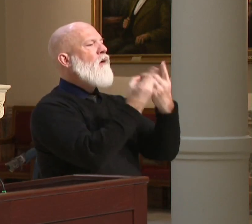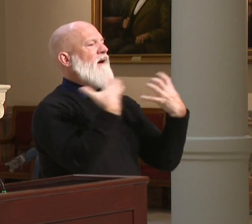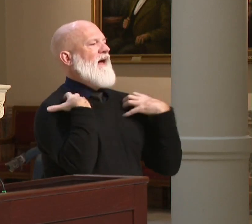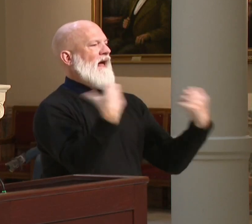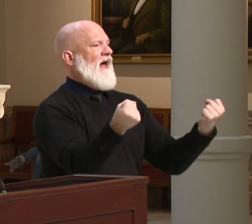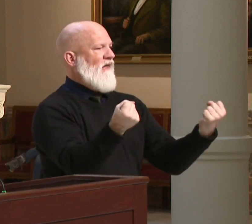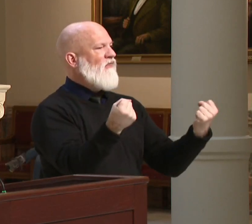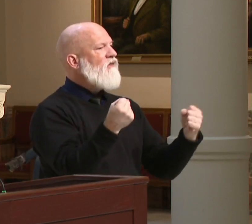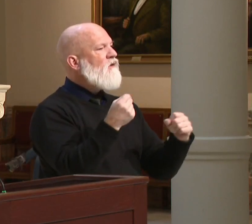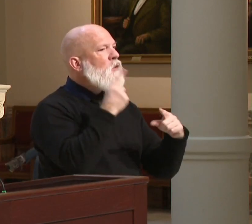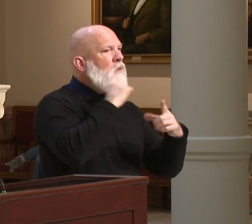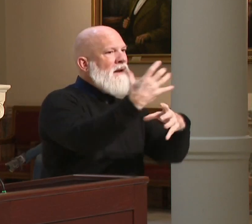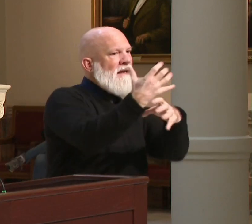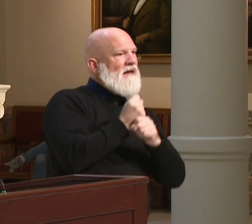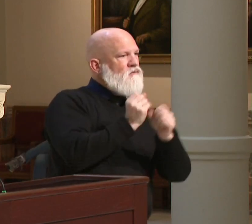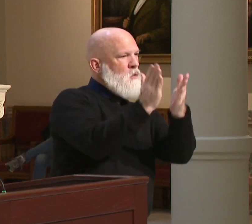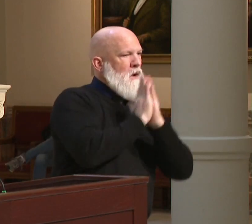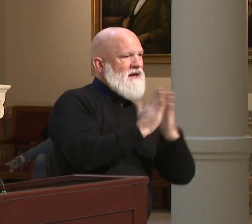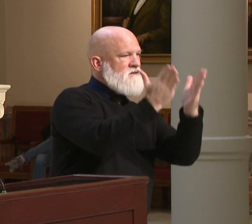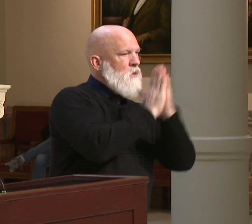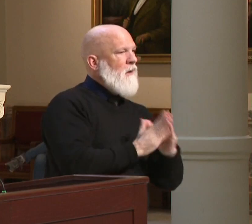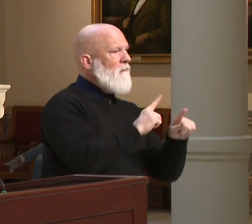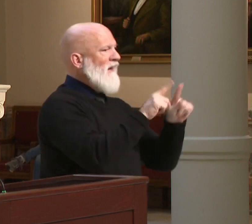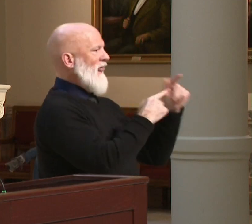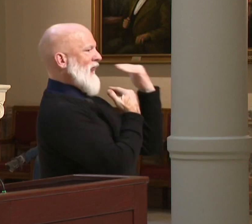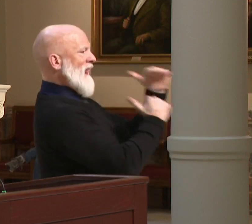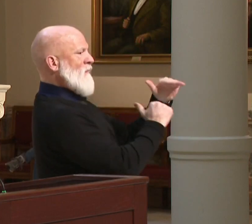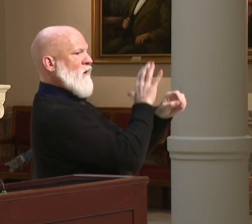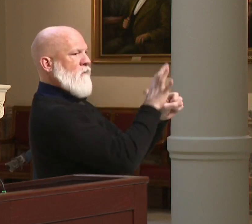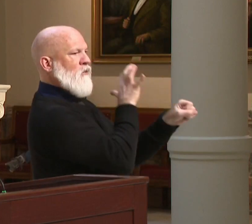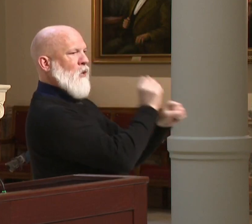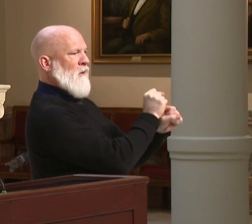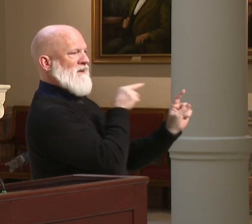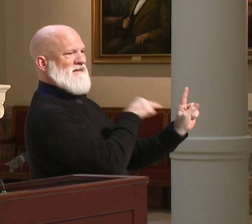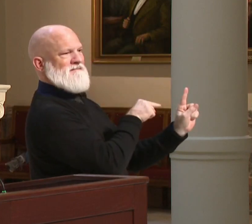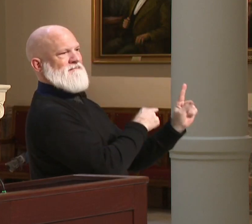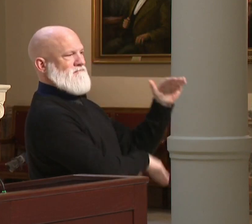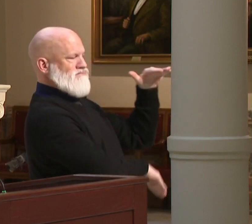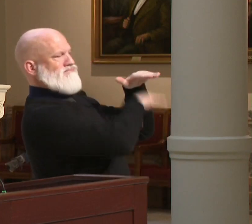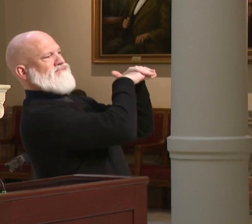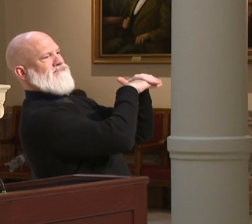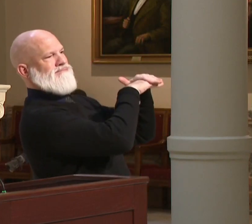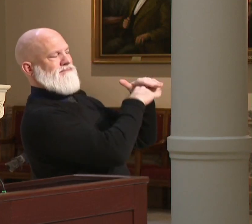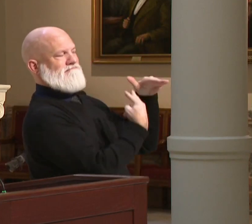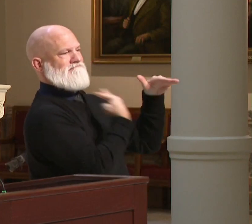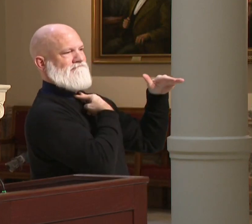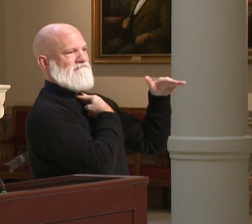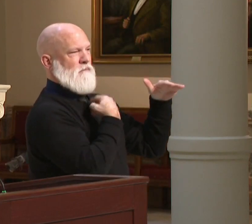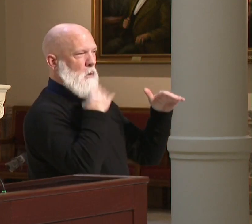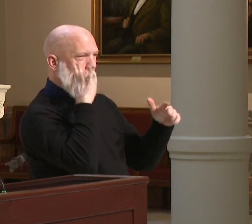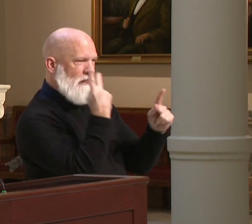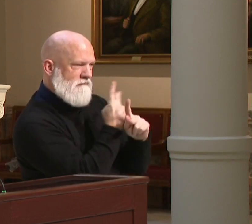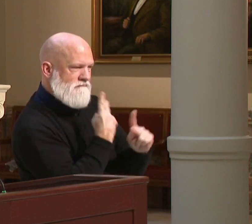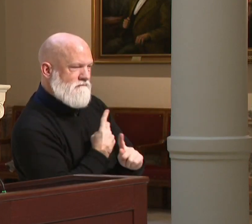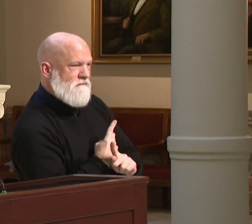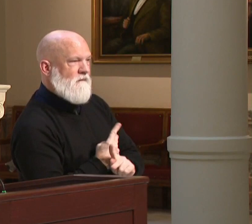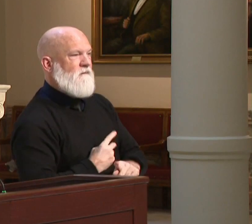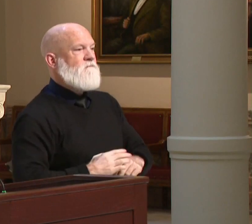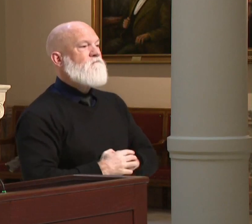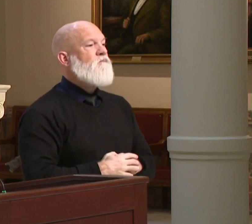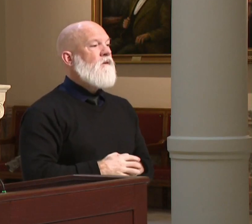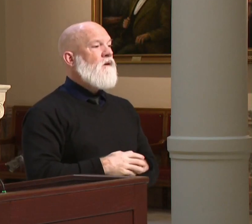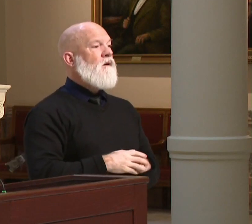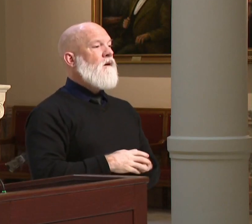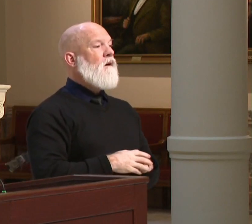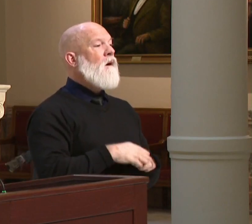requests with very limited appointments. Phone systems, as you can imagine, are busier than ever. Public